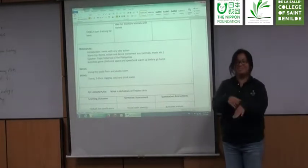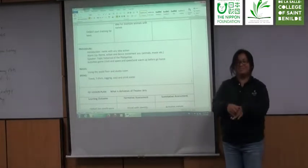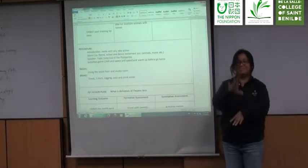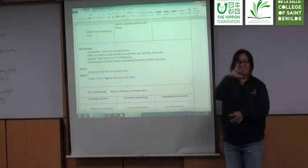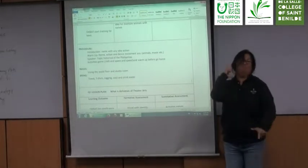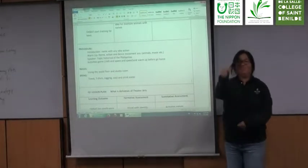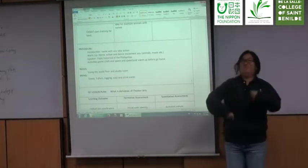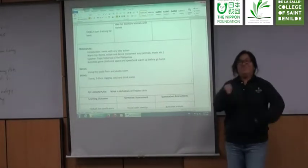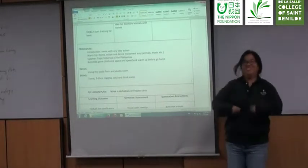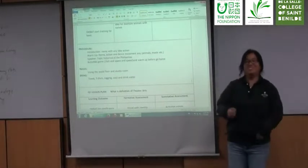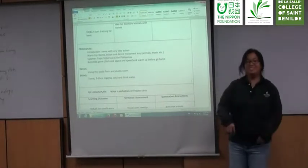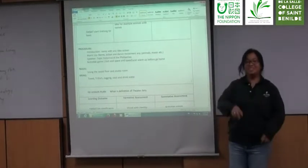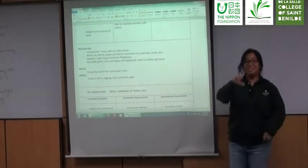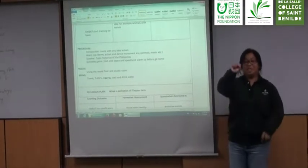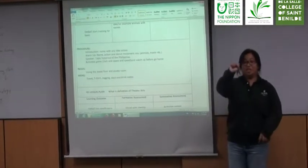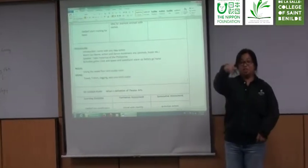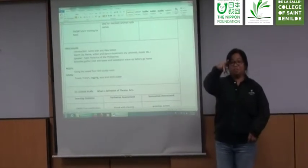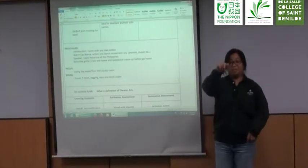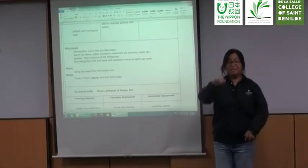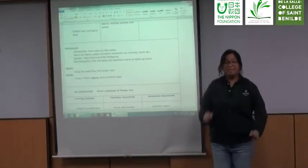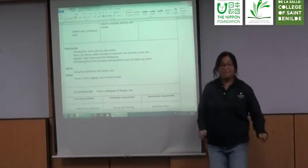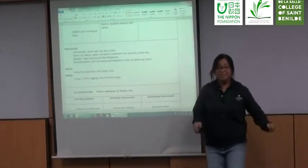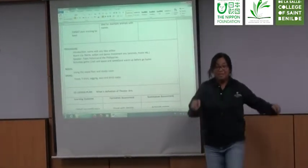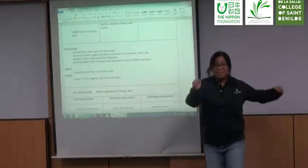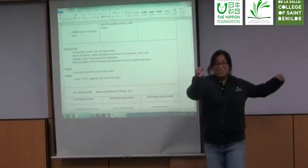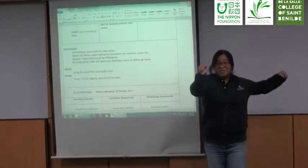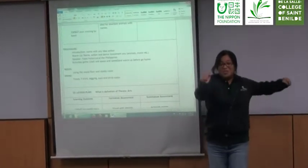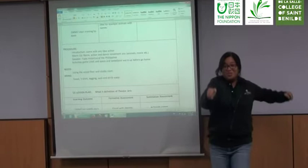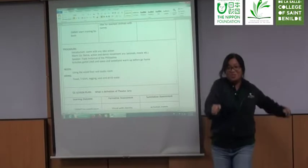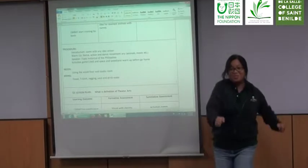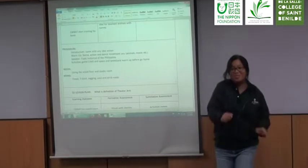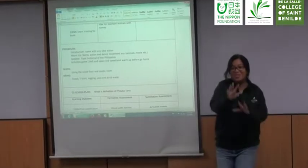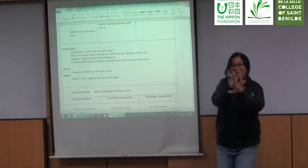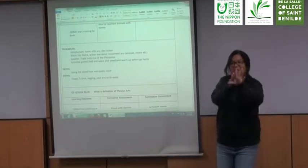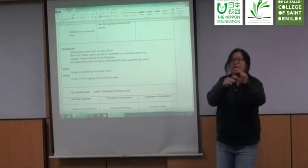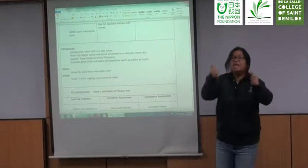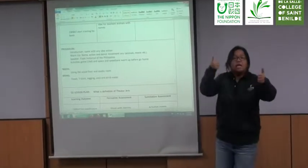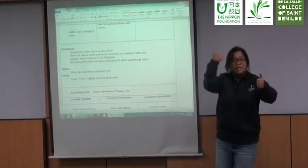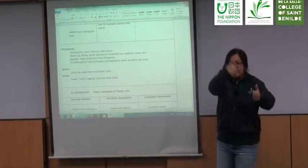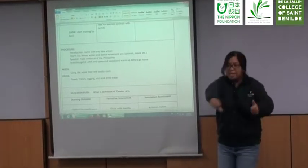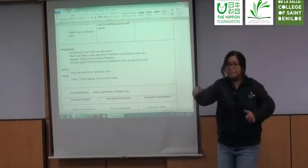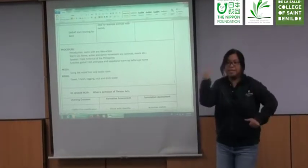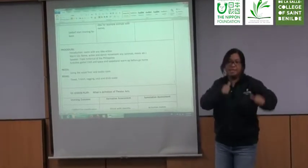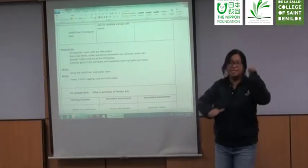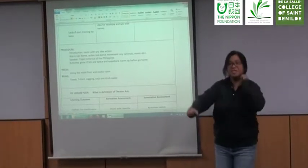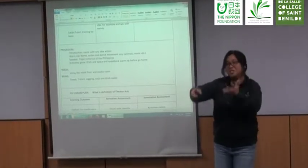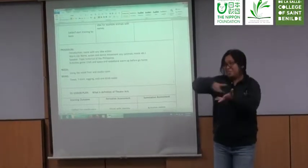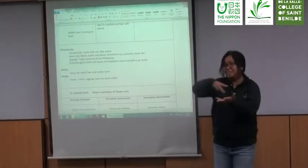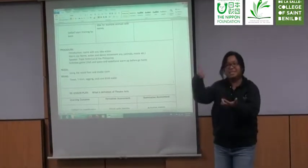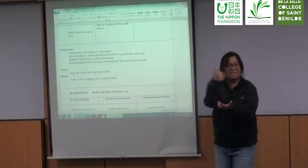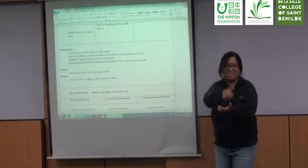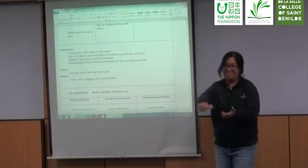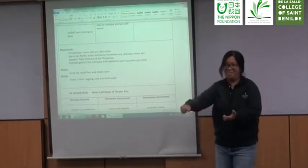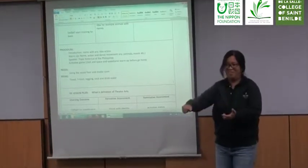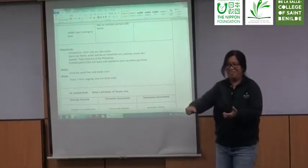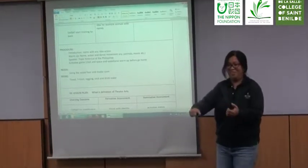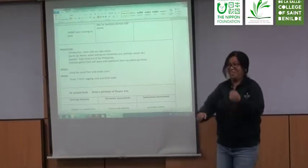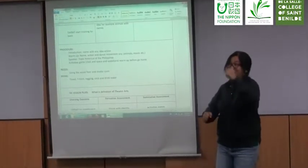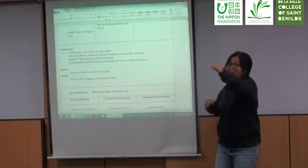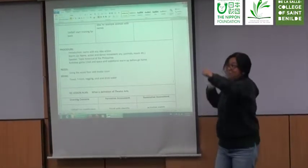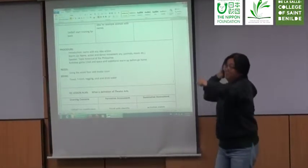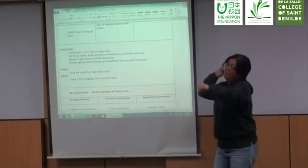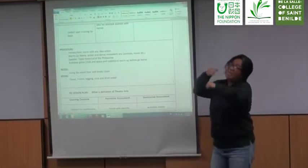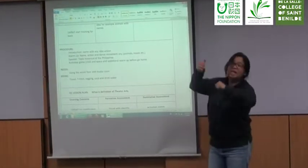And then will be intensive interaction. So one is the slowest, that's the slow motion, 5 is fastest.